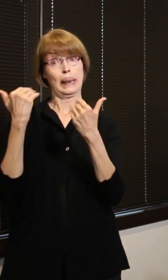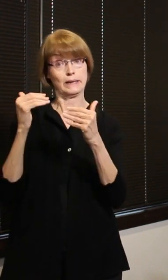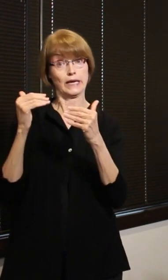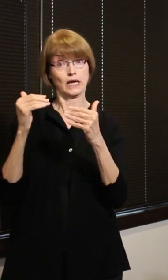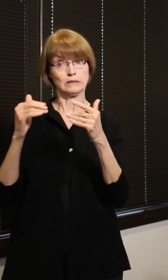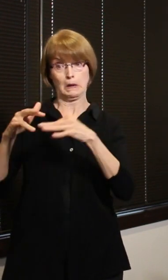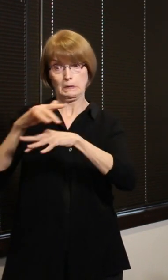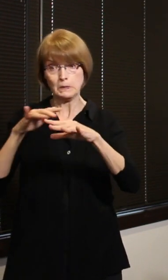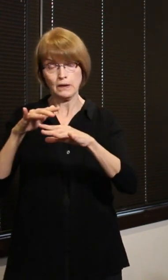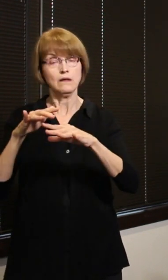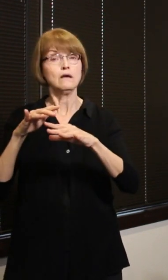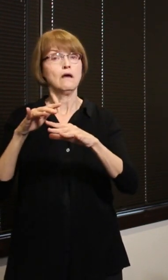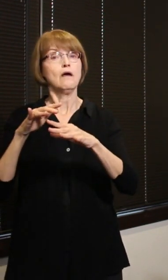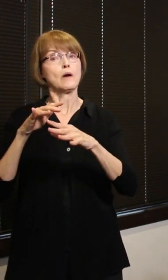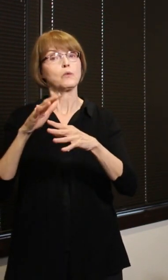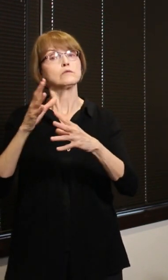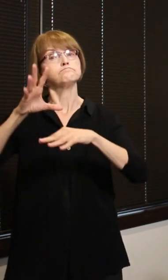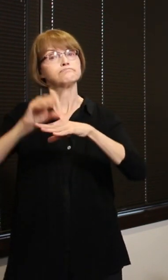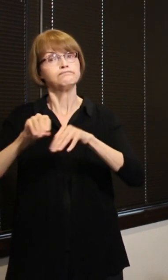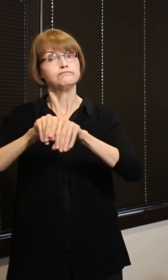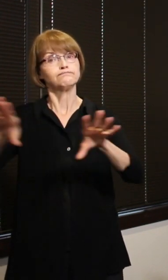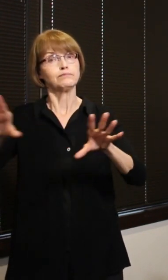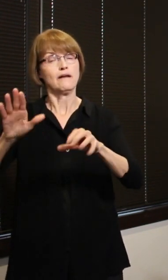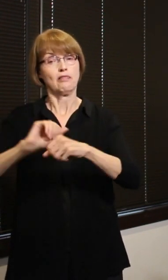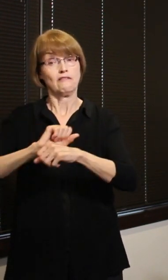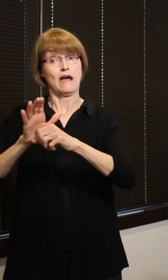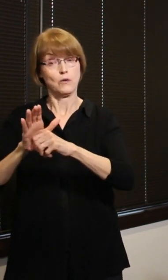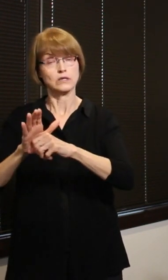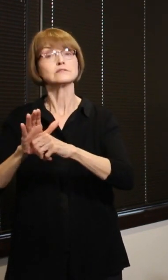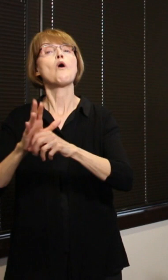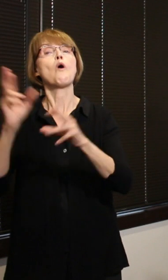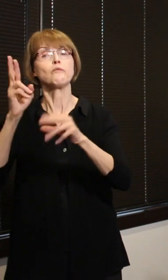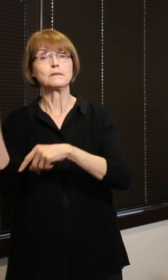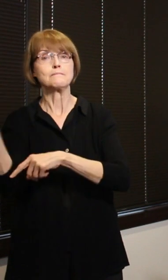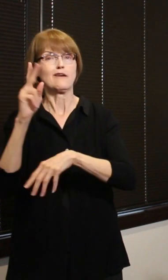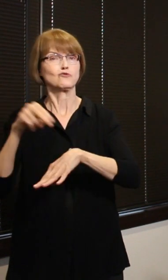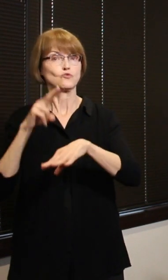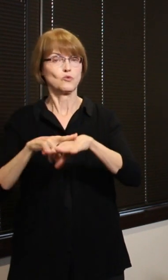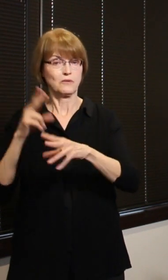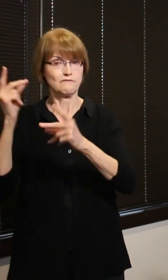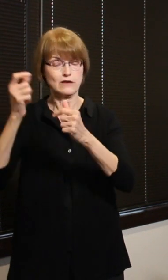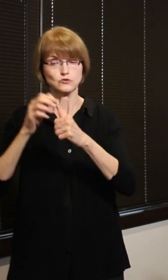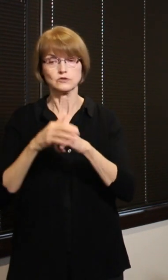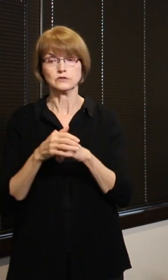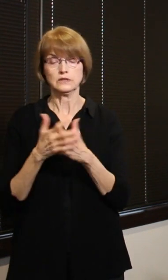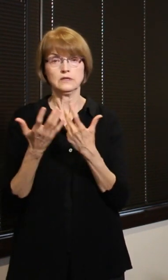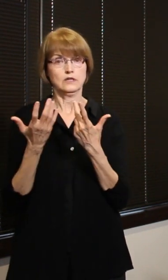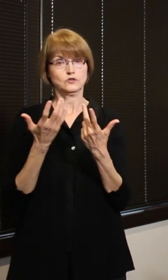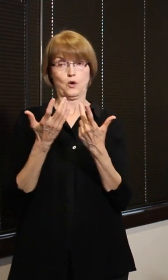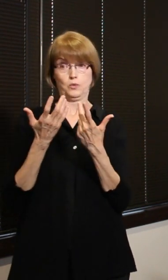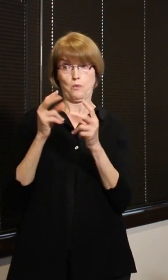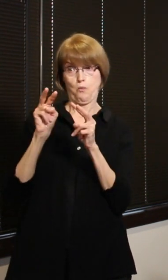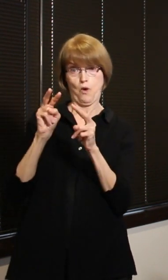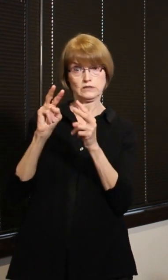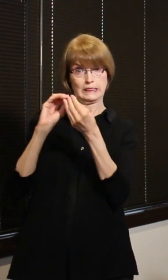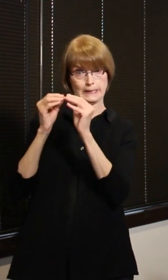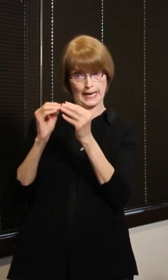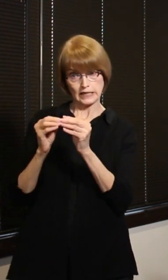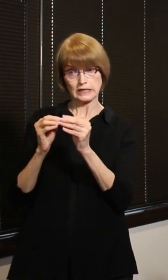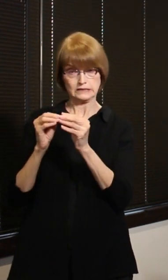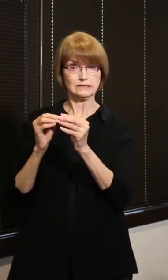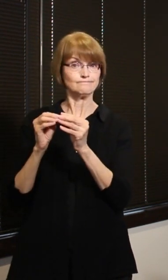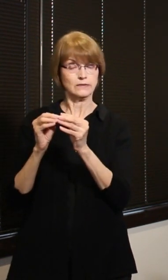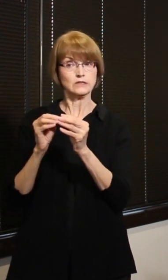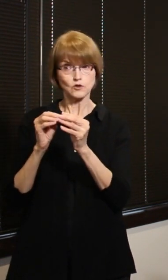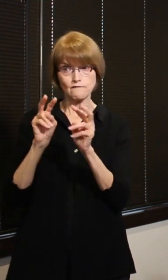us get back to normal faster. So we're continuing to monitor the spread by following various pieces of data, including our hospital admission